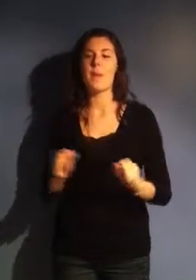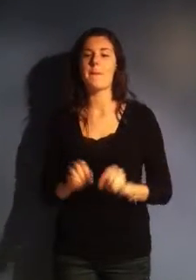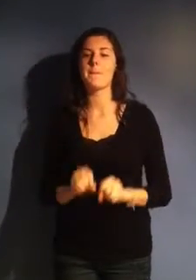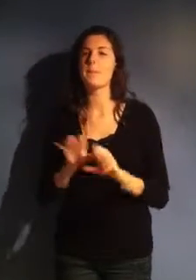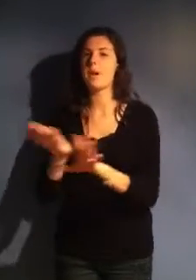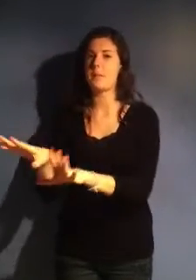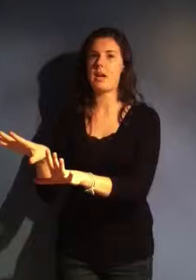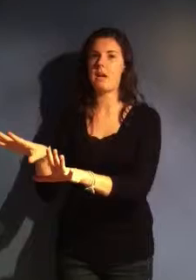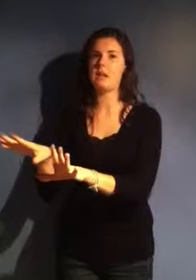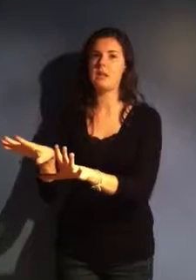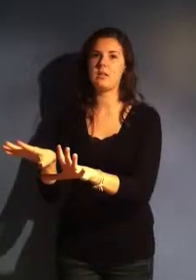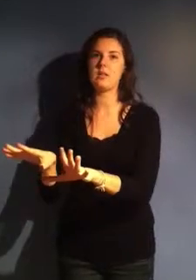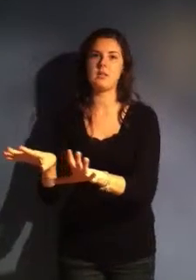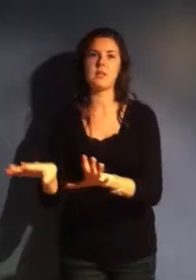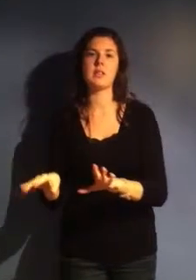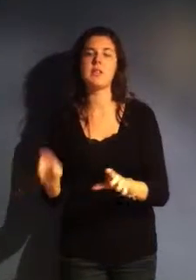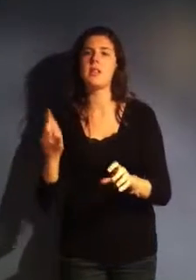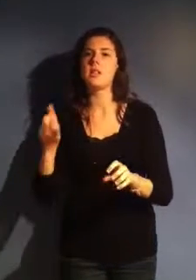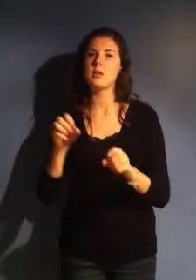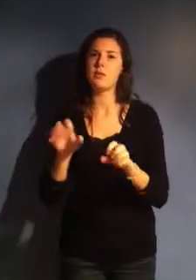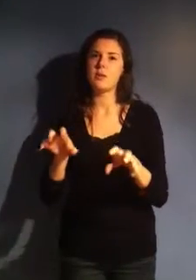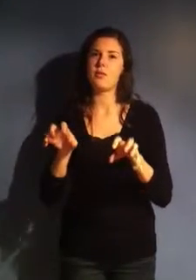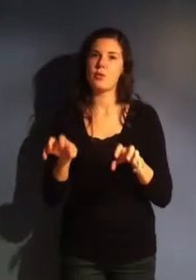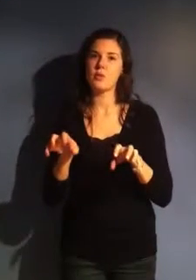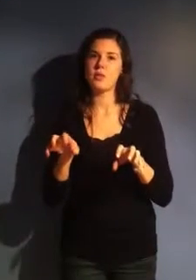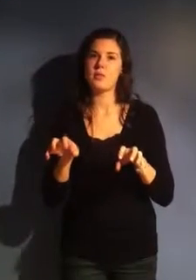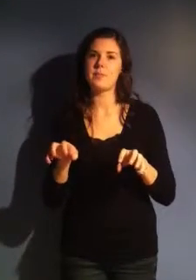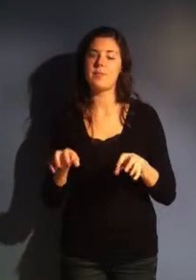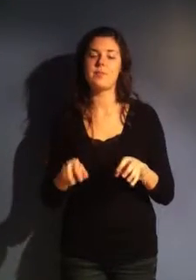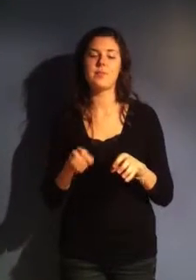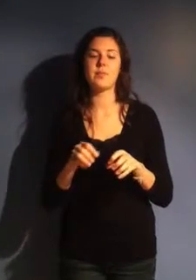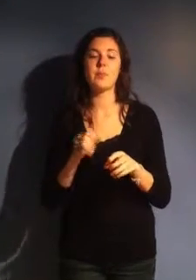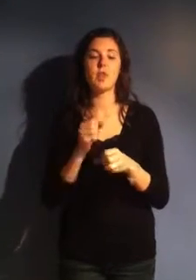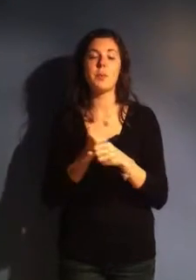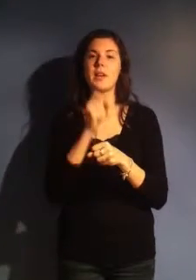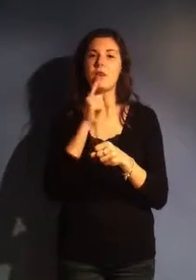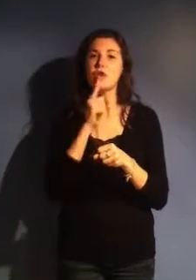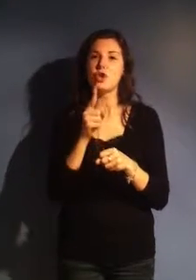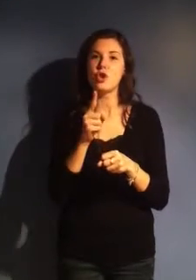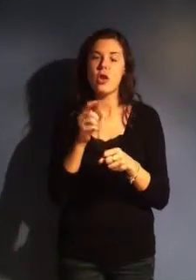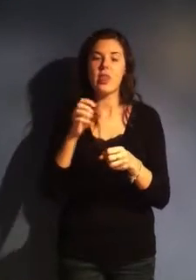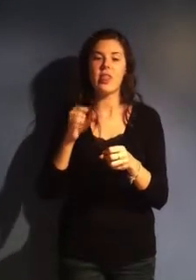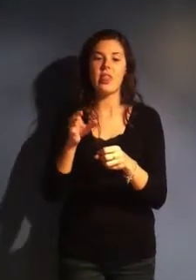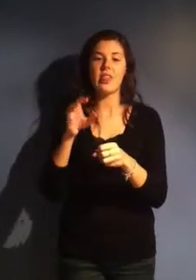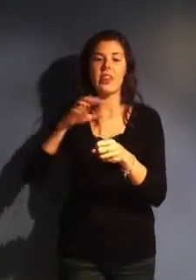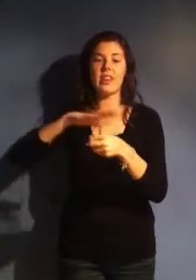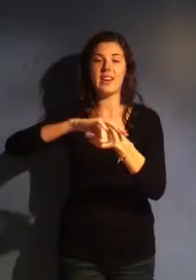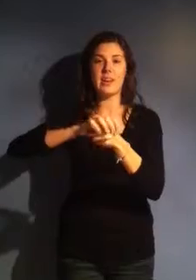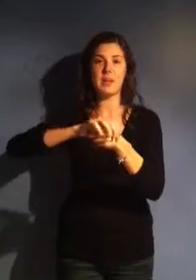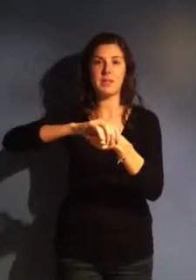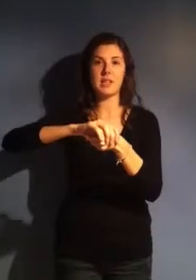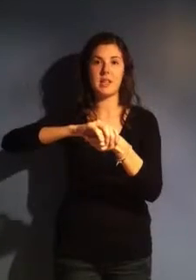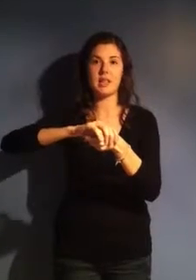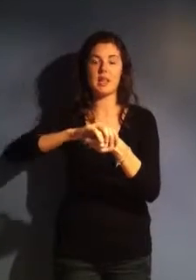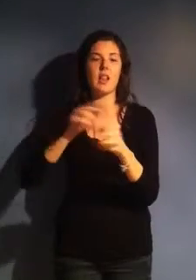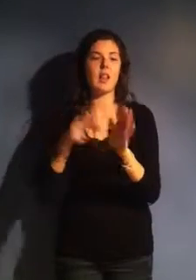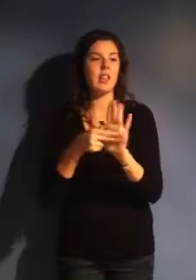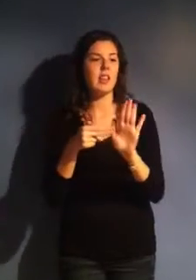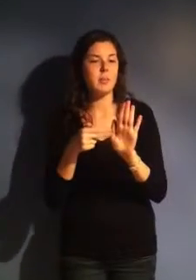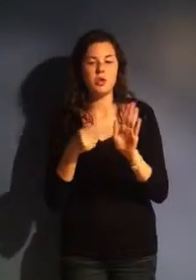after that's ready, I make sure the cap is on and the label is on, make sure everything's okay. And then I need to go into the freezer room in order to get my